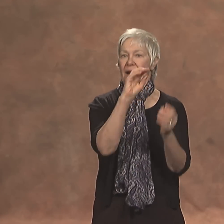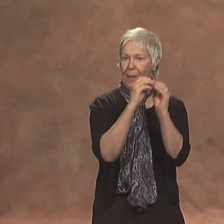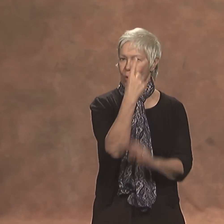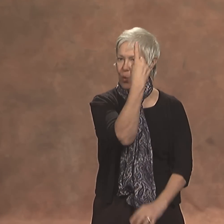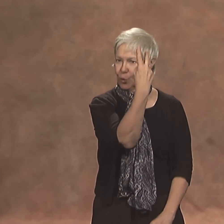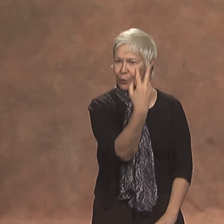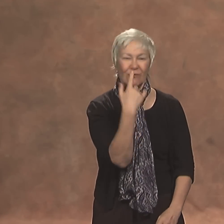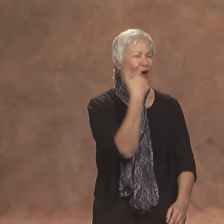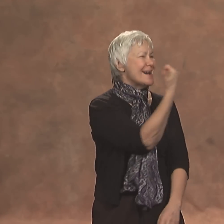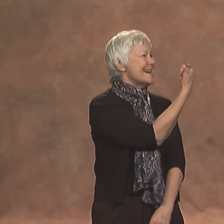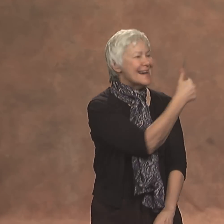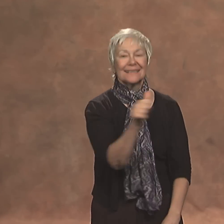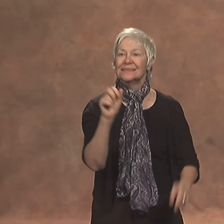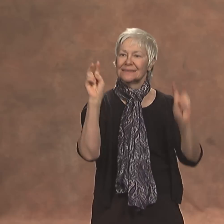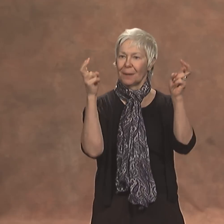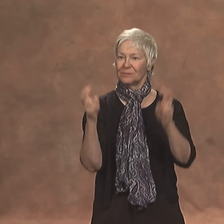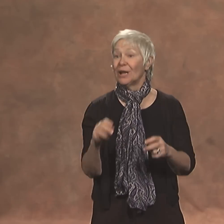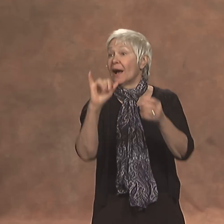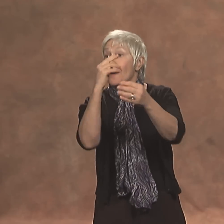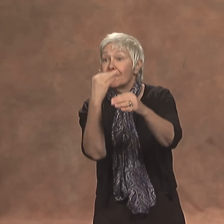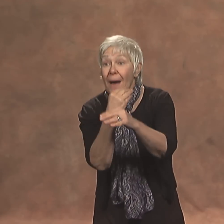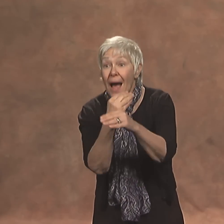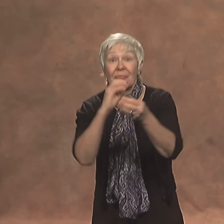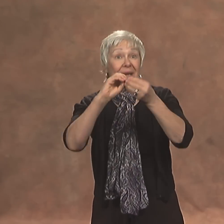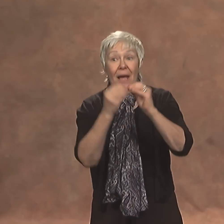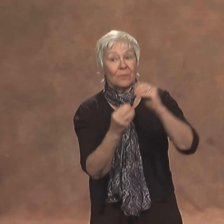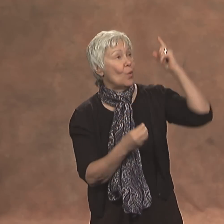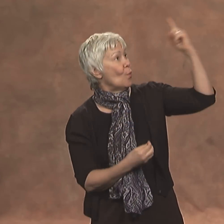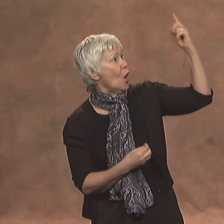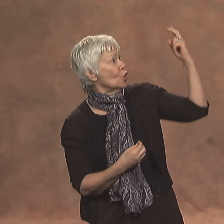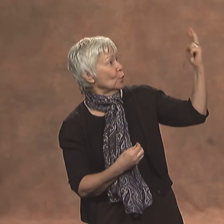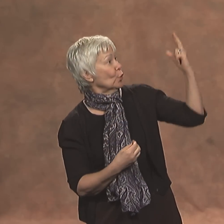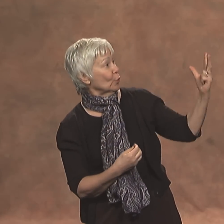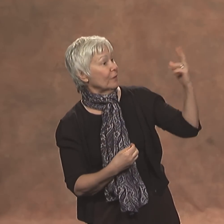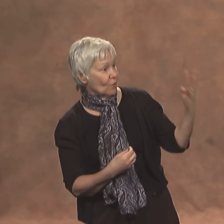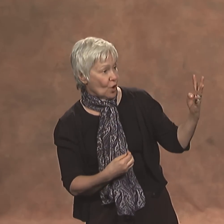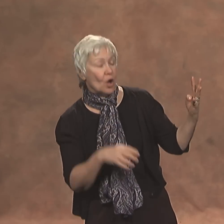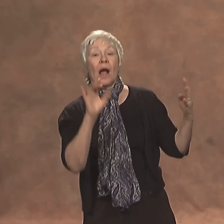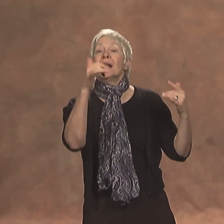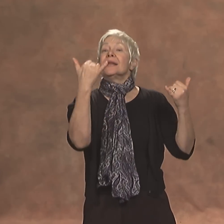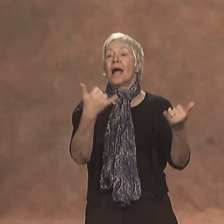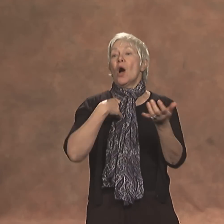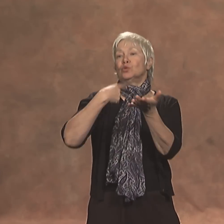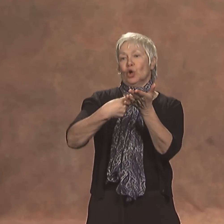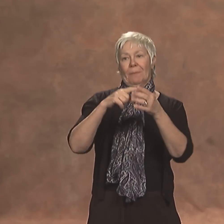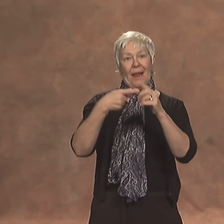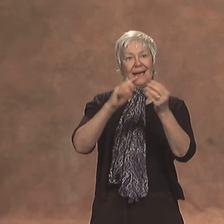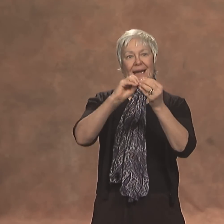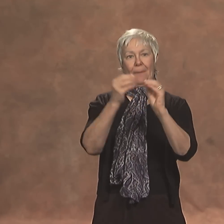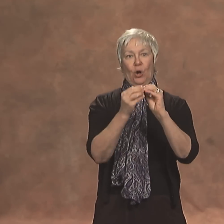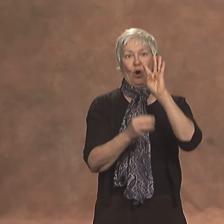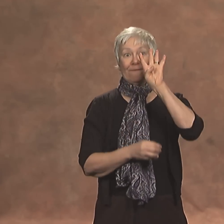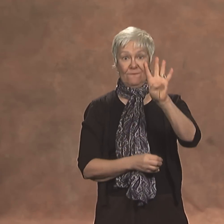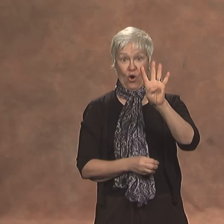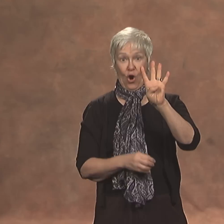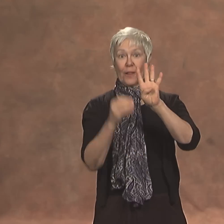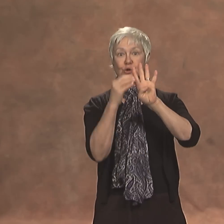all students and the teachers are all attending to that specific question or comment. So I would